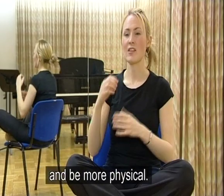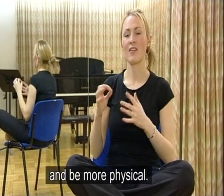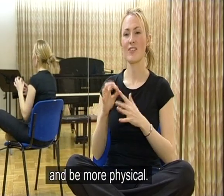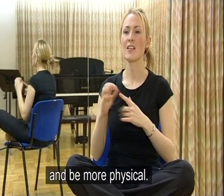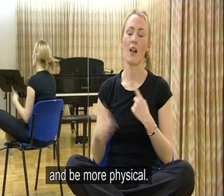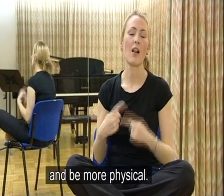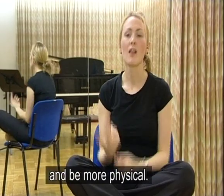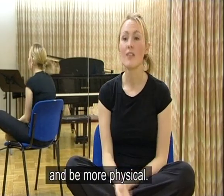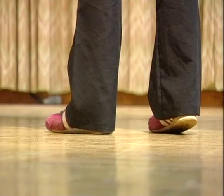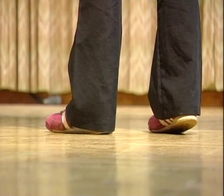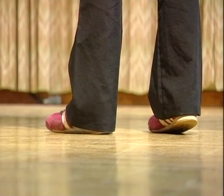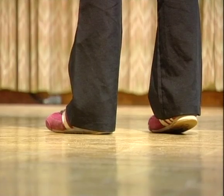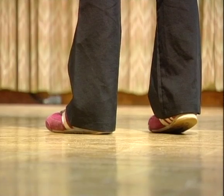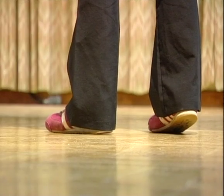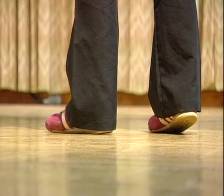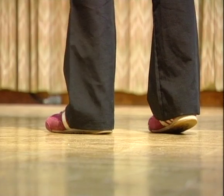more physical.